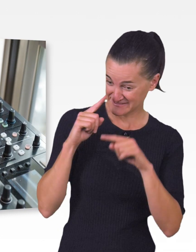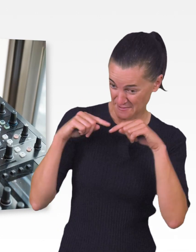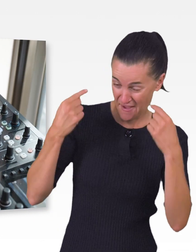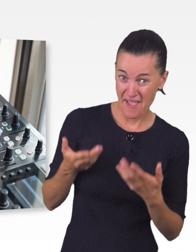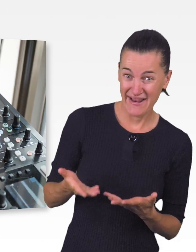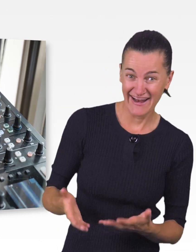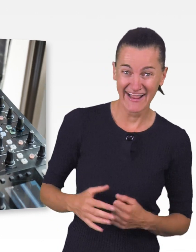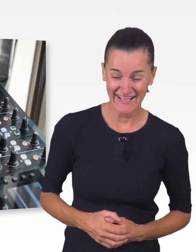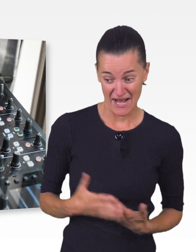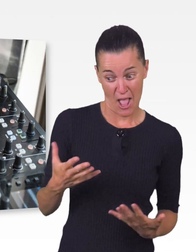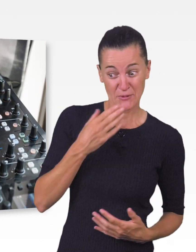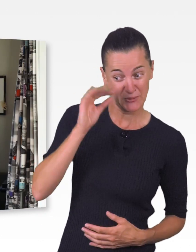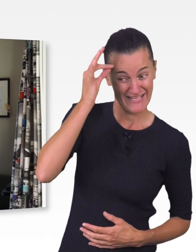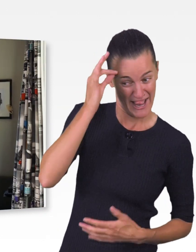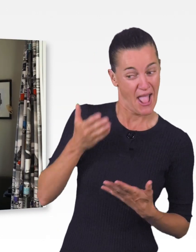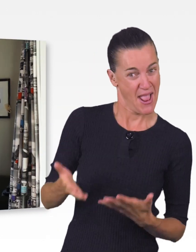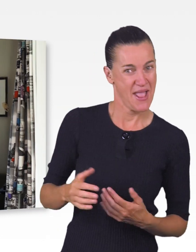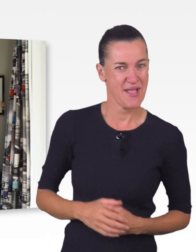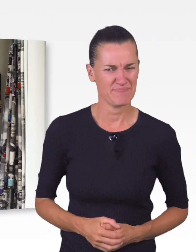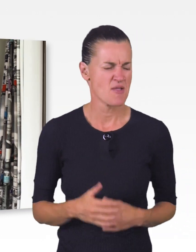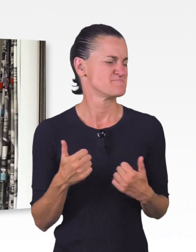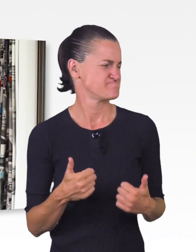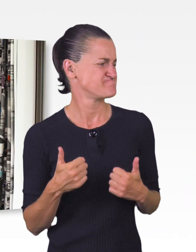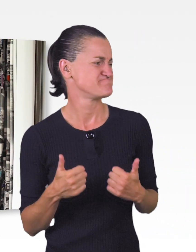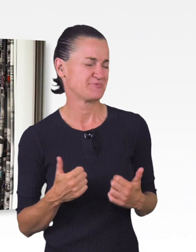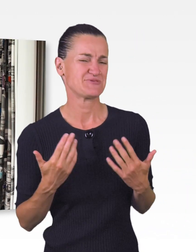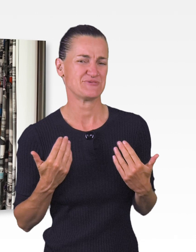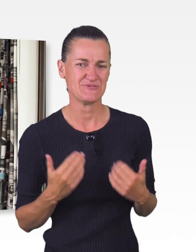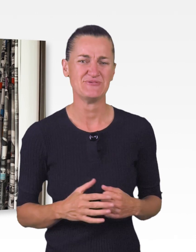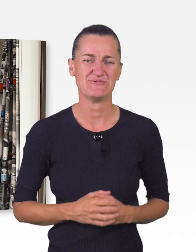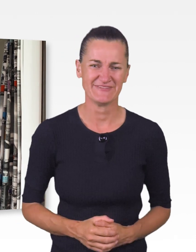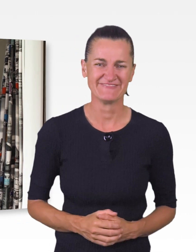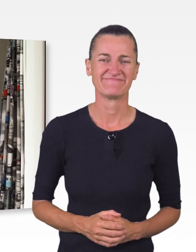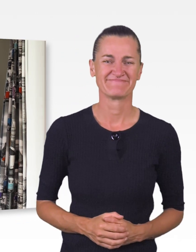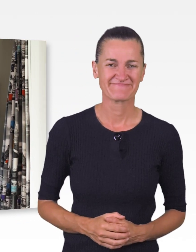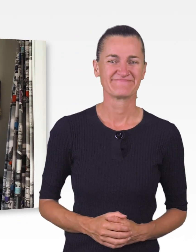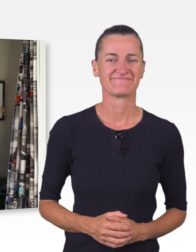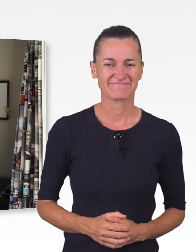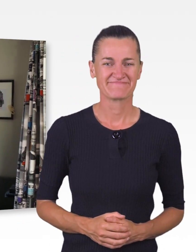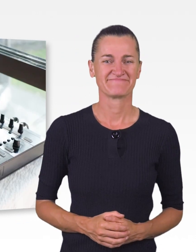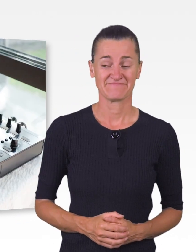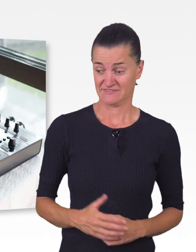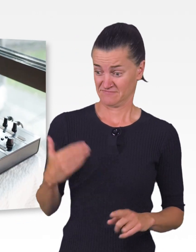smiley face. And then we'll use the Corfi. Cool.